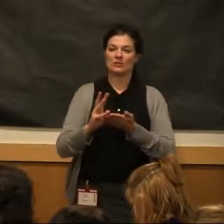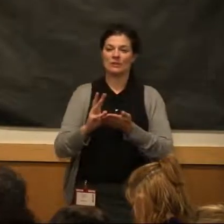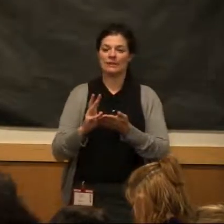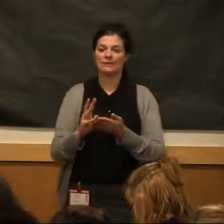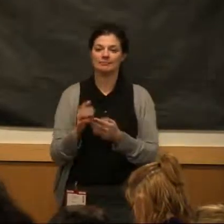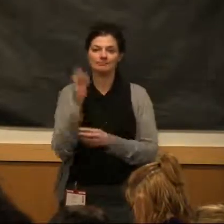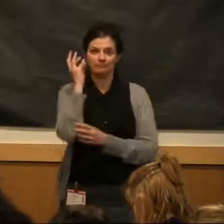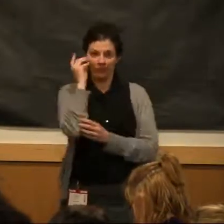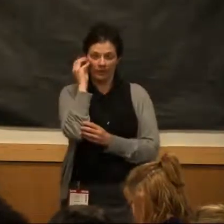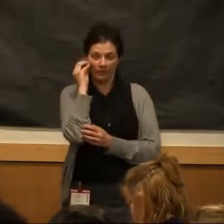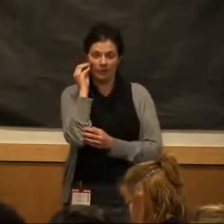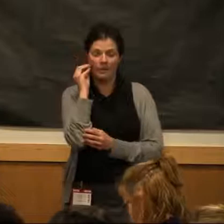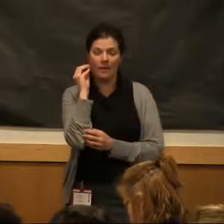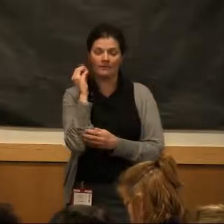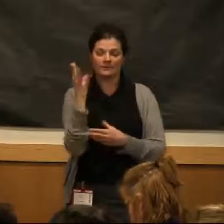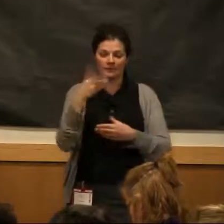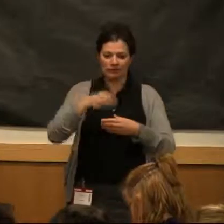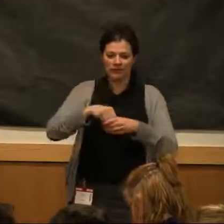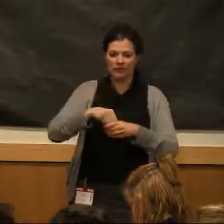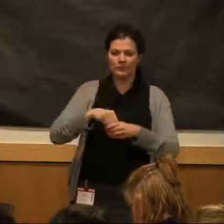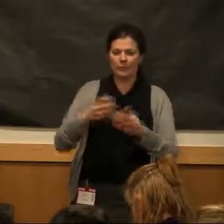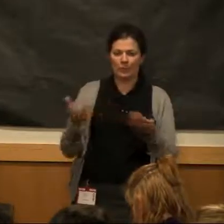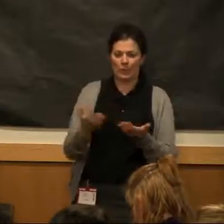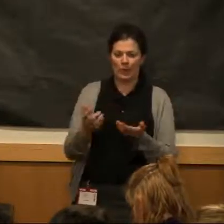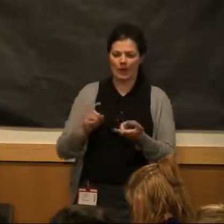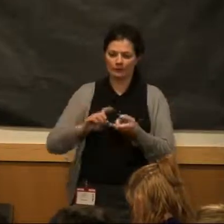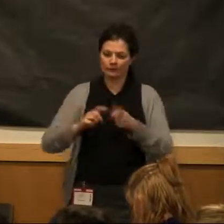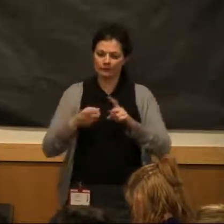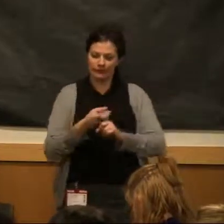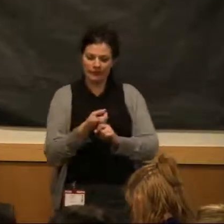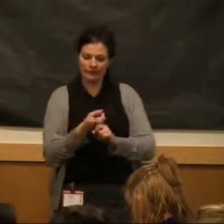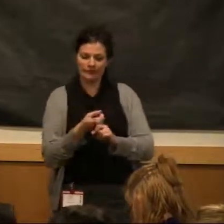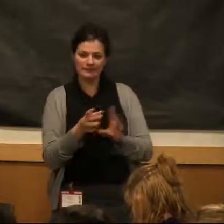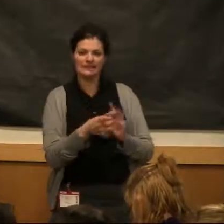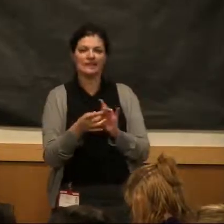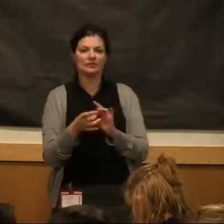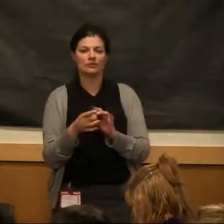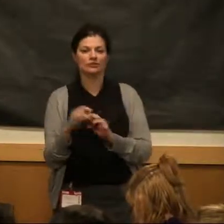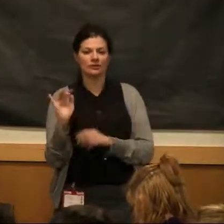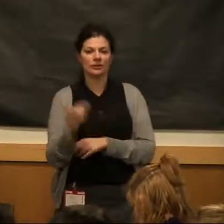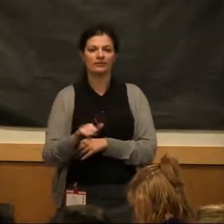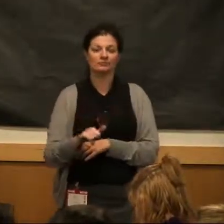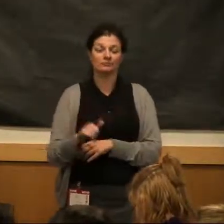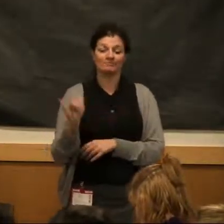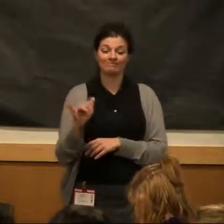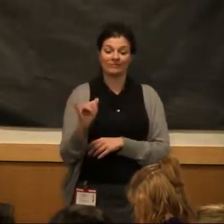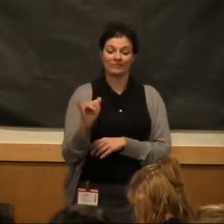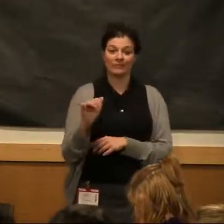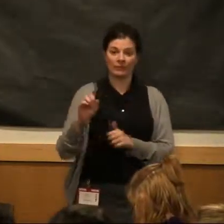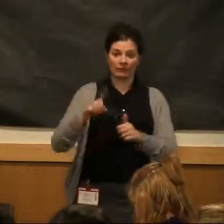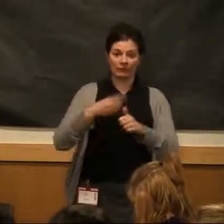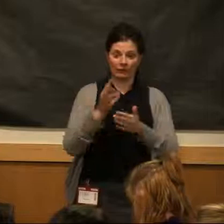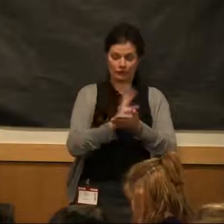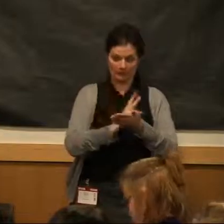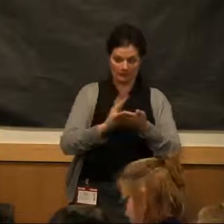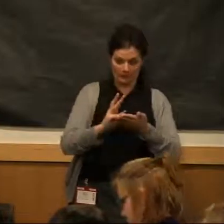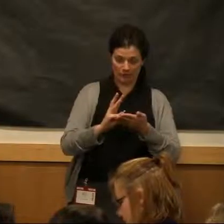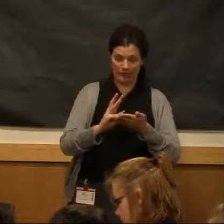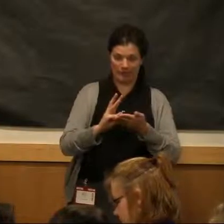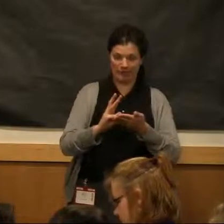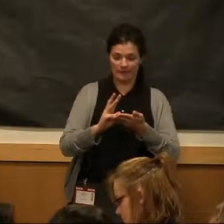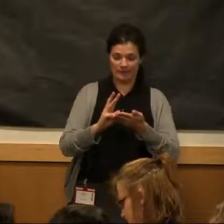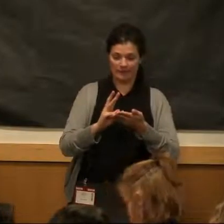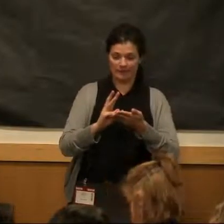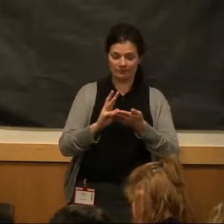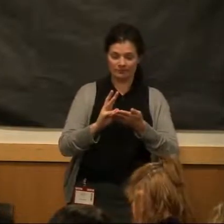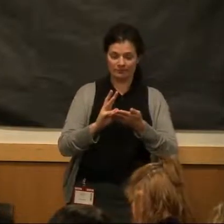in, friendships you're making, and connections you're making. That first 6 weeks will really build upon the success for